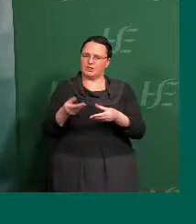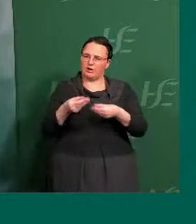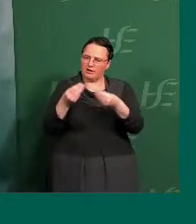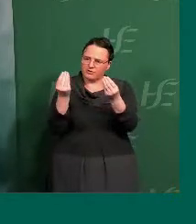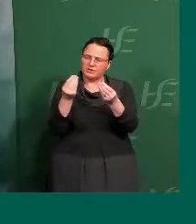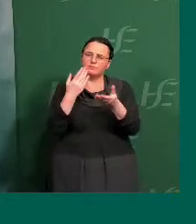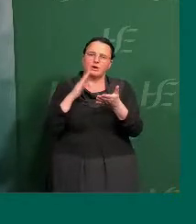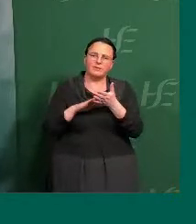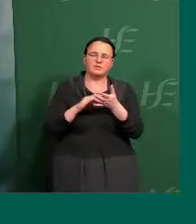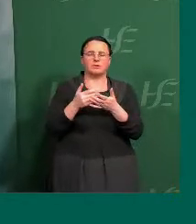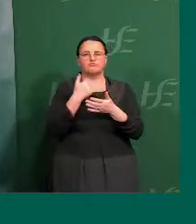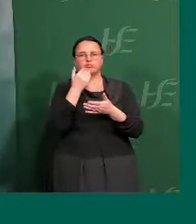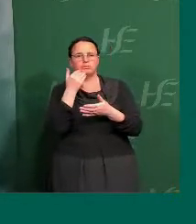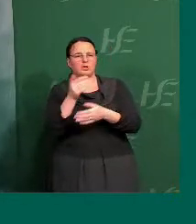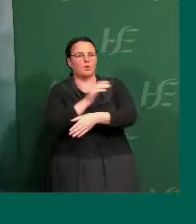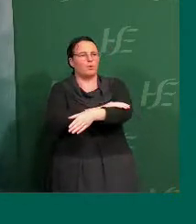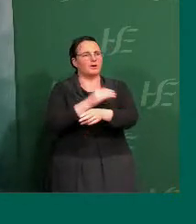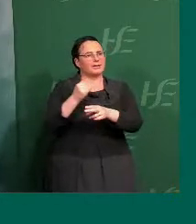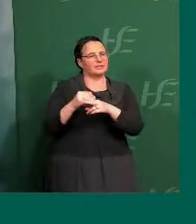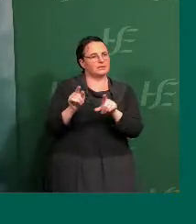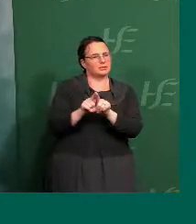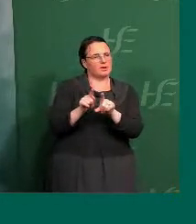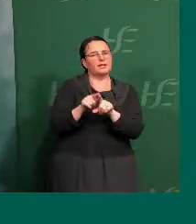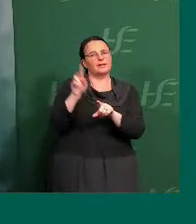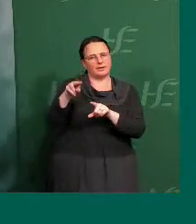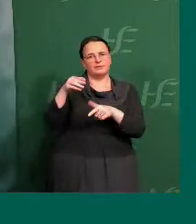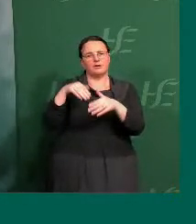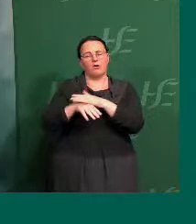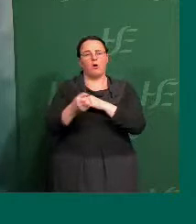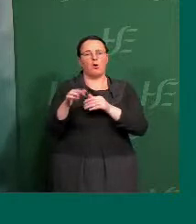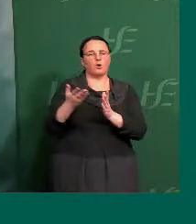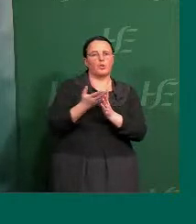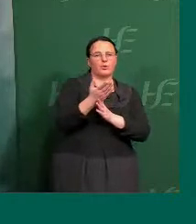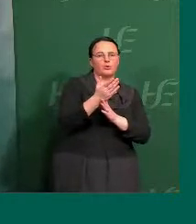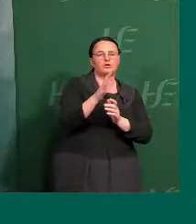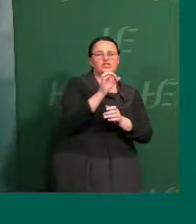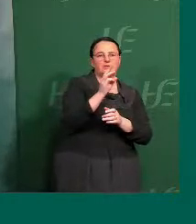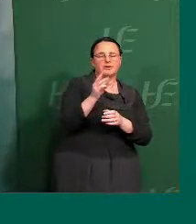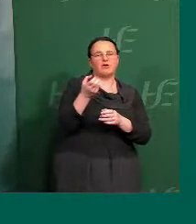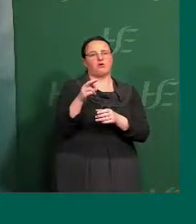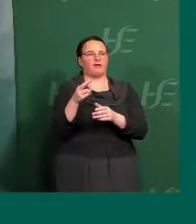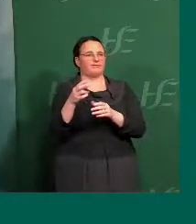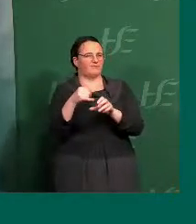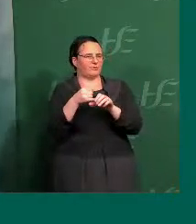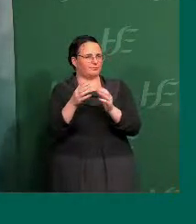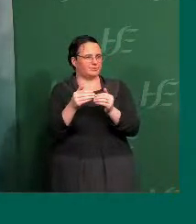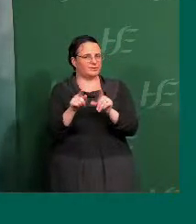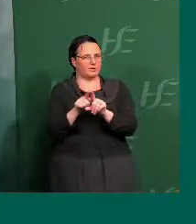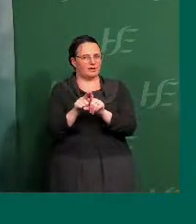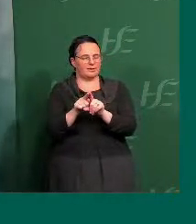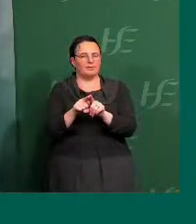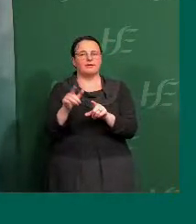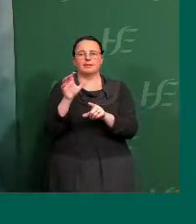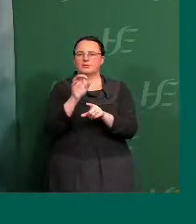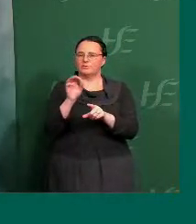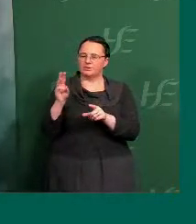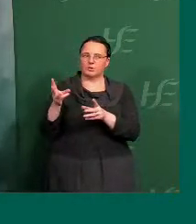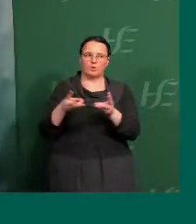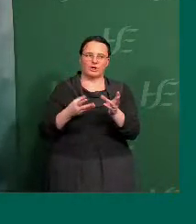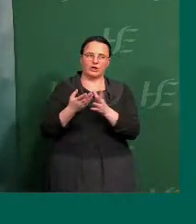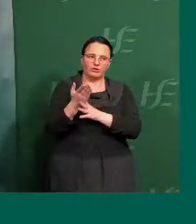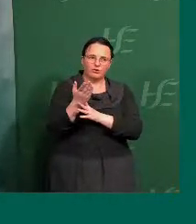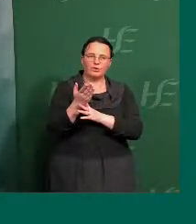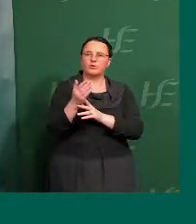but lots of walk-ins for people, and also have the options through pharmacies. And as GPs, as Paul mentioned earlier, as GPs are working through the